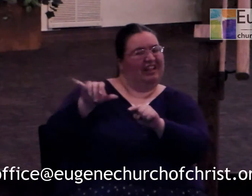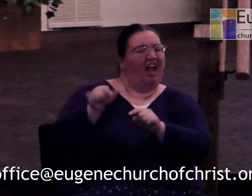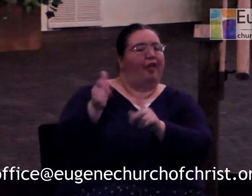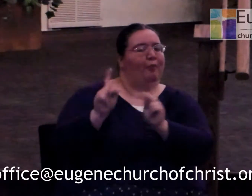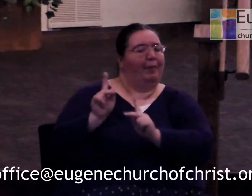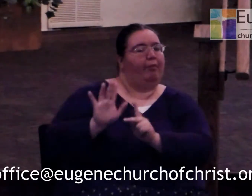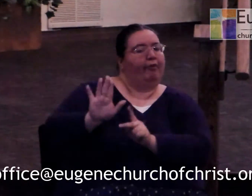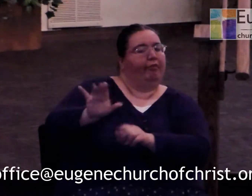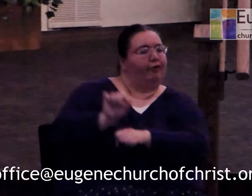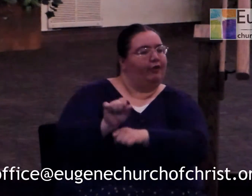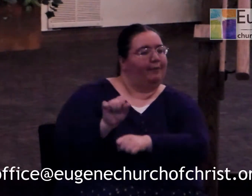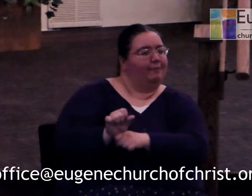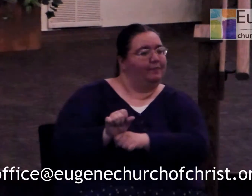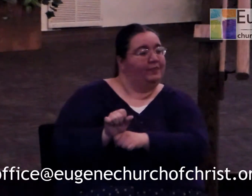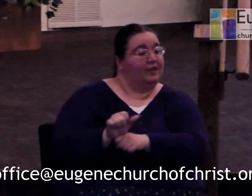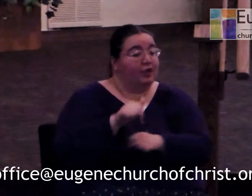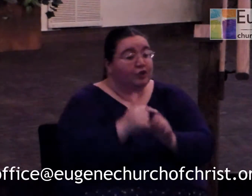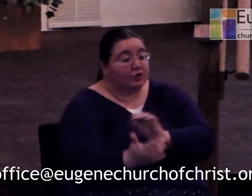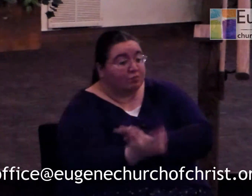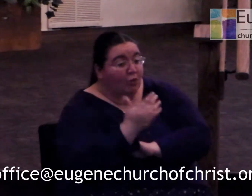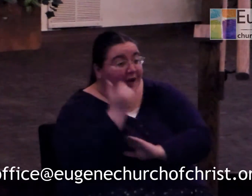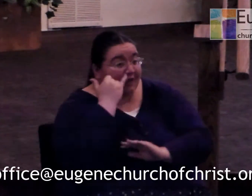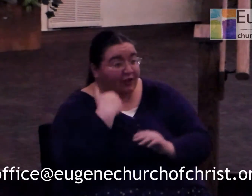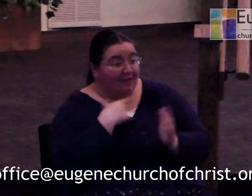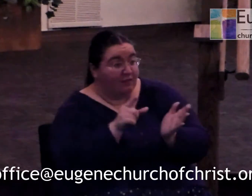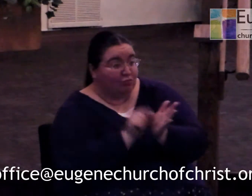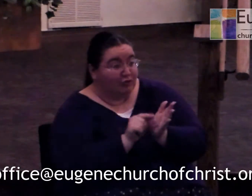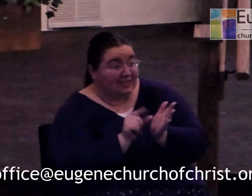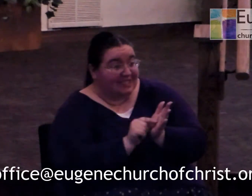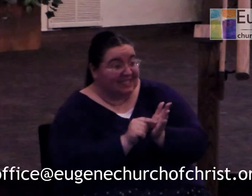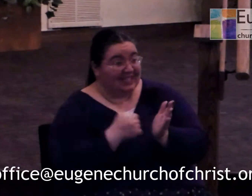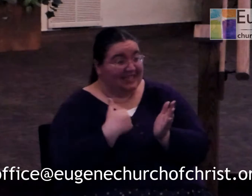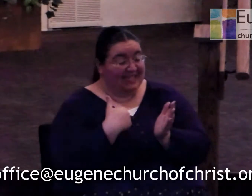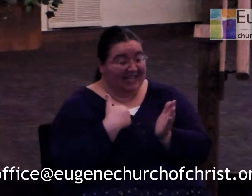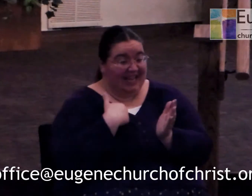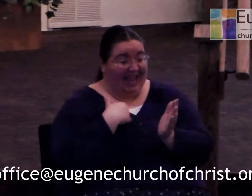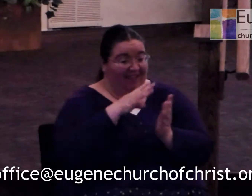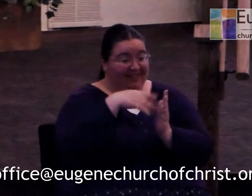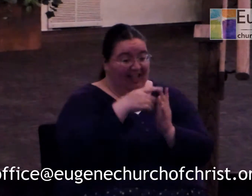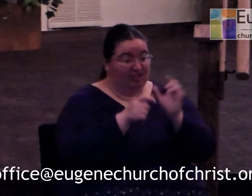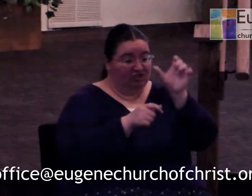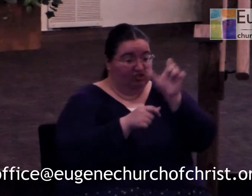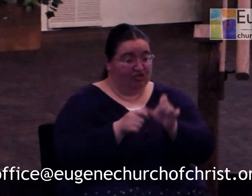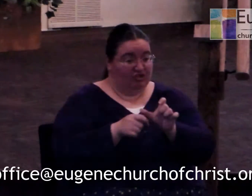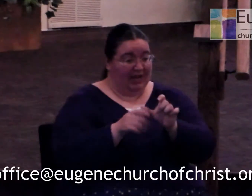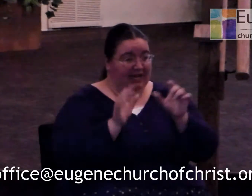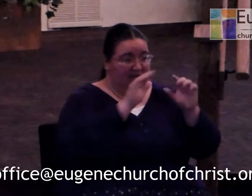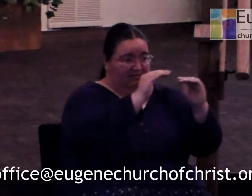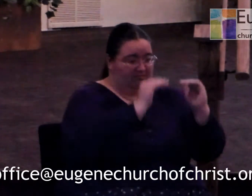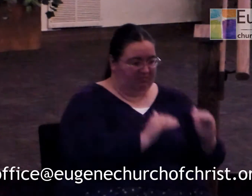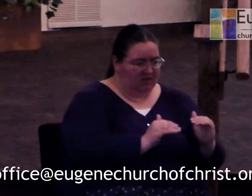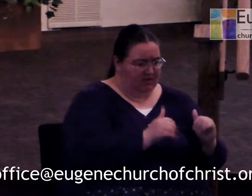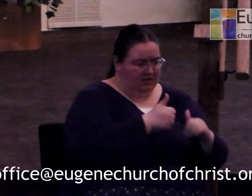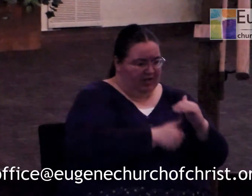calendar on the front side of the page, on the left side, and then below that there are some mission works we support. Those are the people who